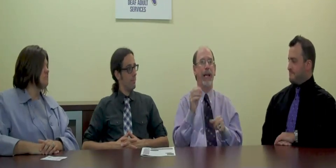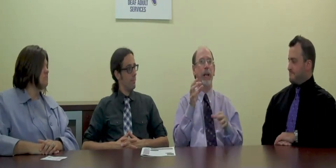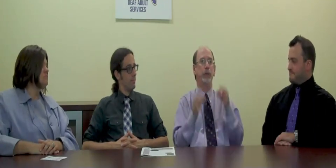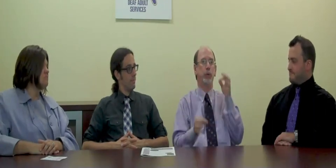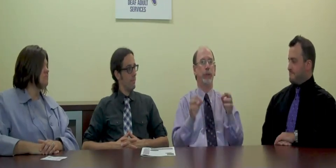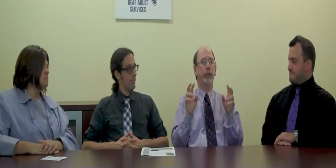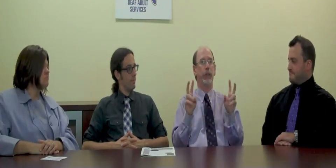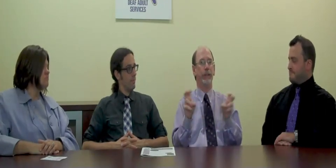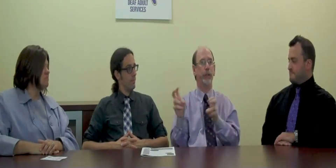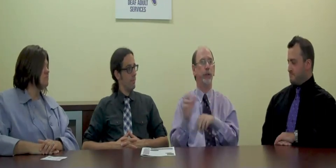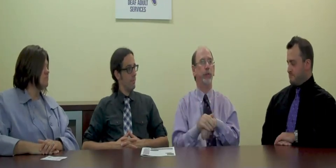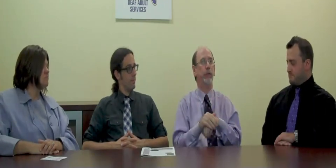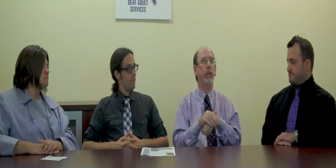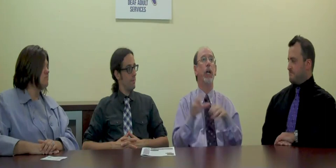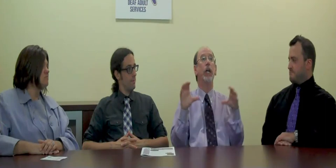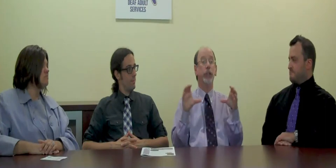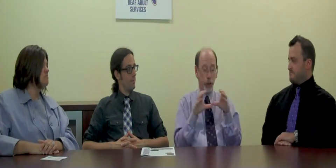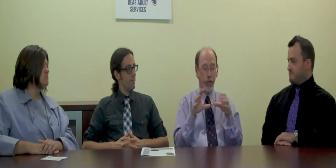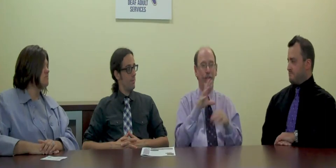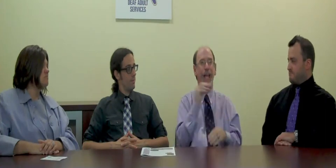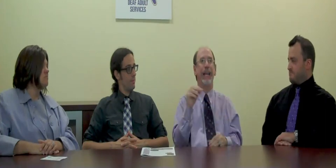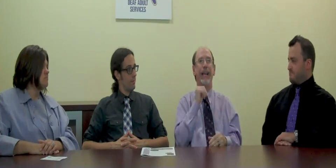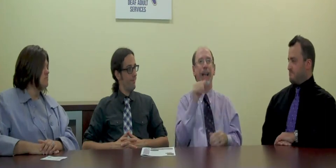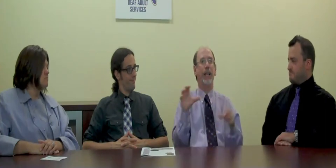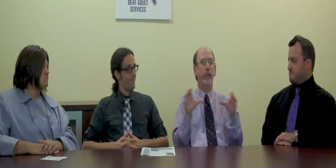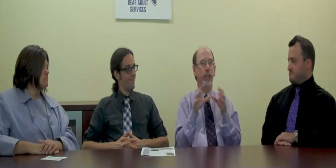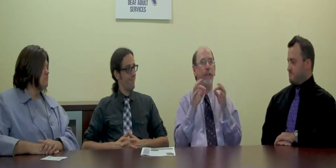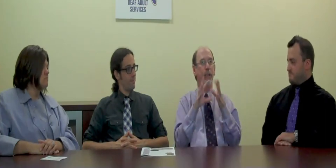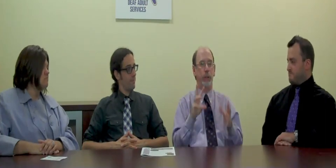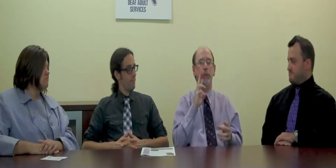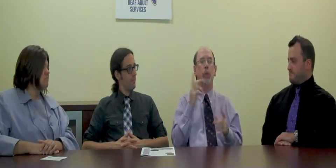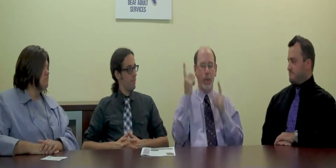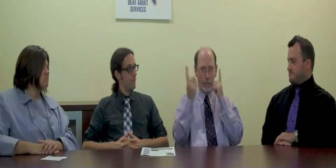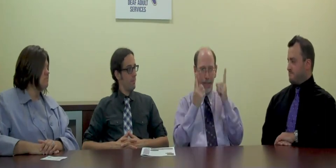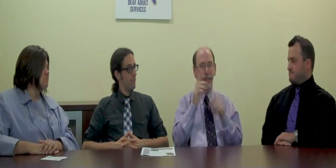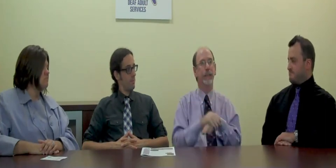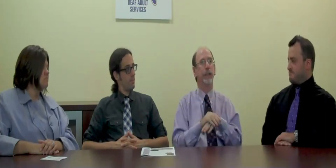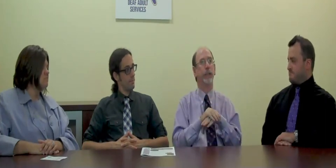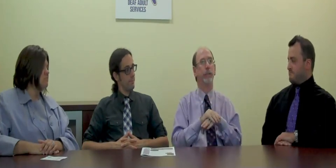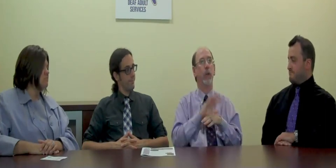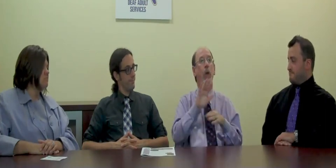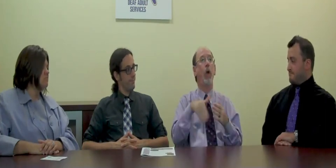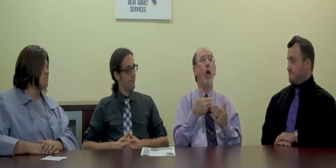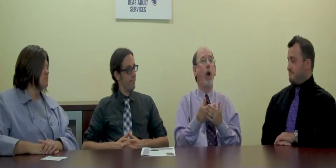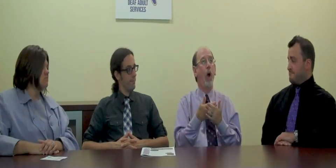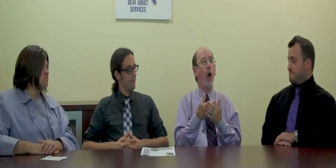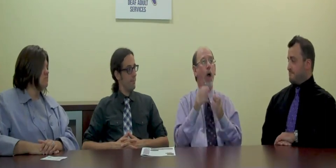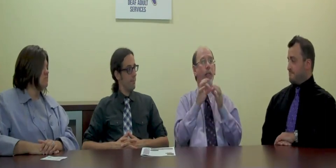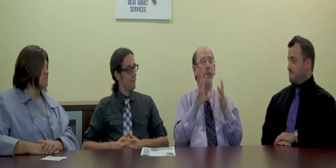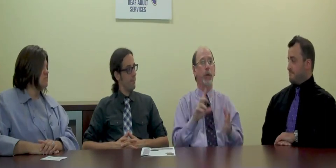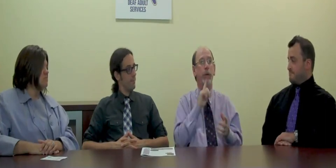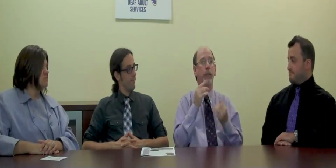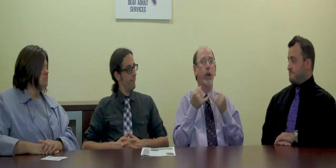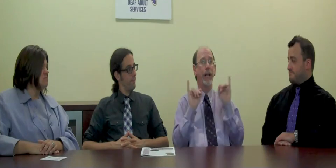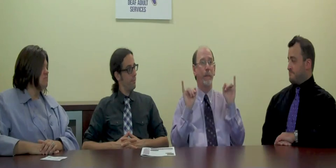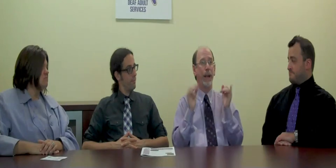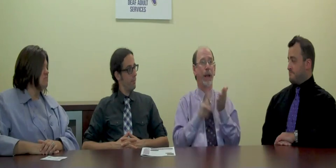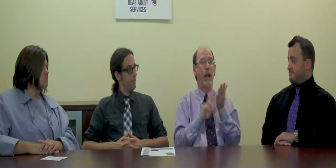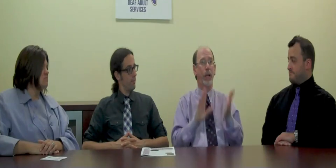emergency room visits, classroom work, and judicial matters. Certified and non-certified interpreters will be considered. All interpreters